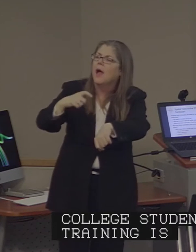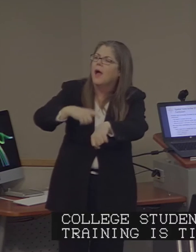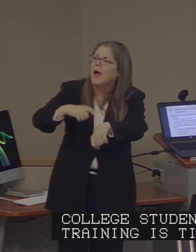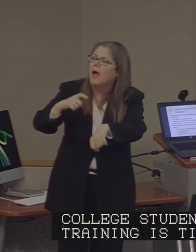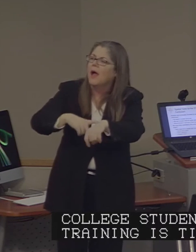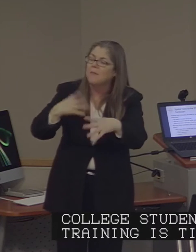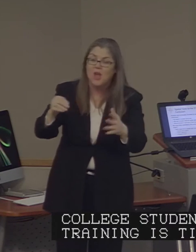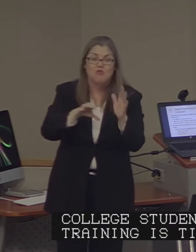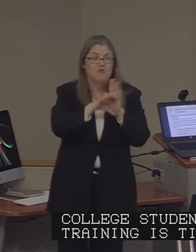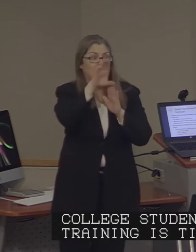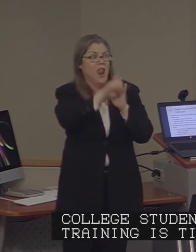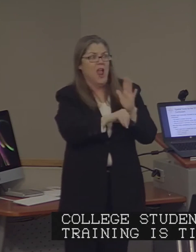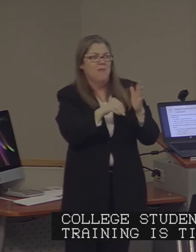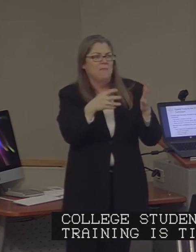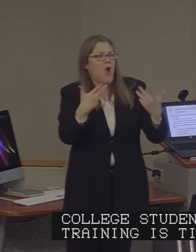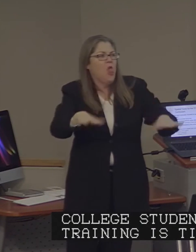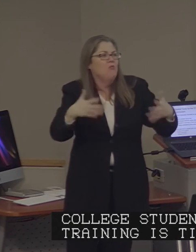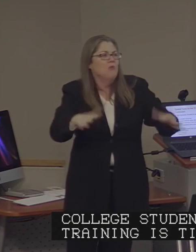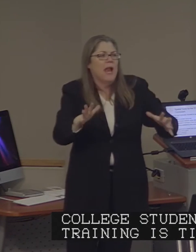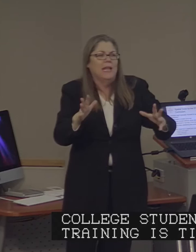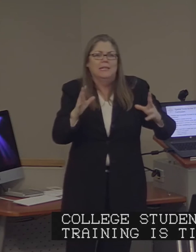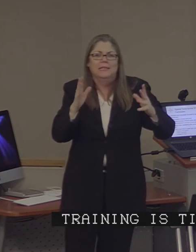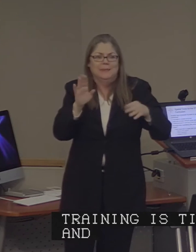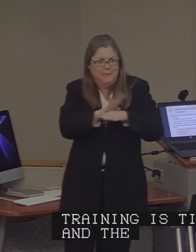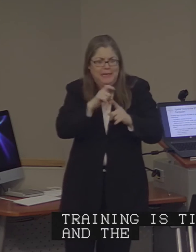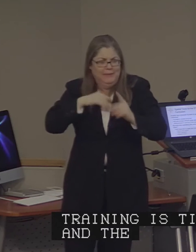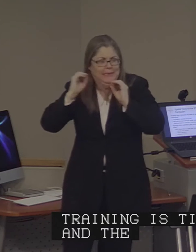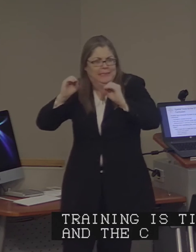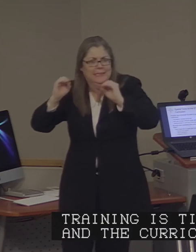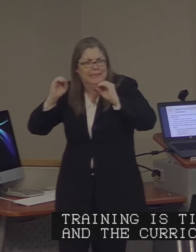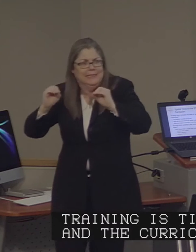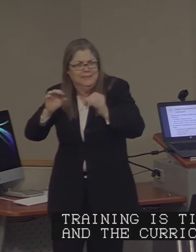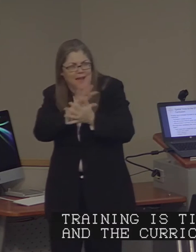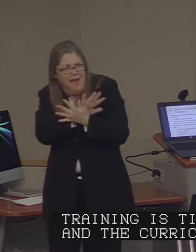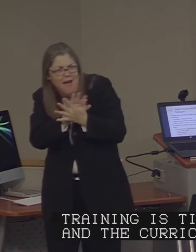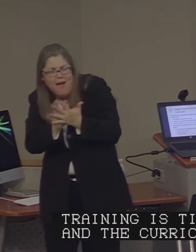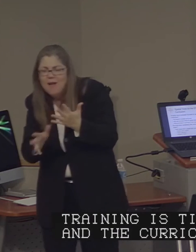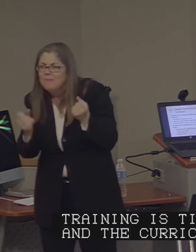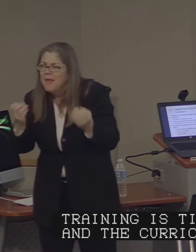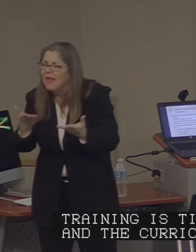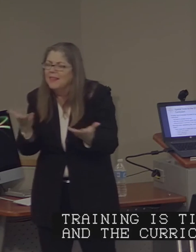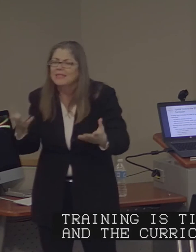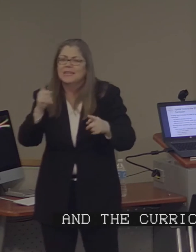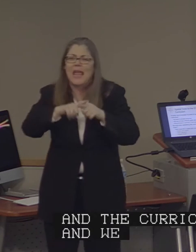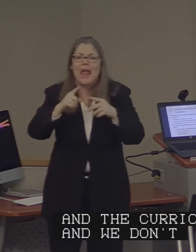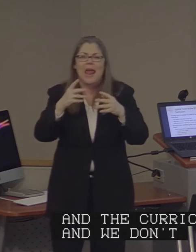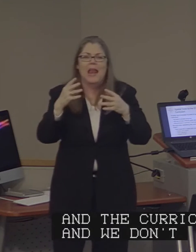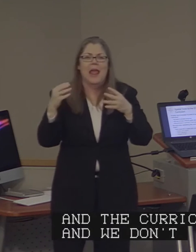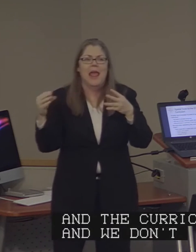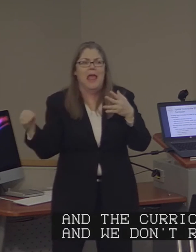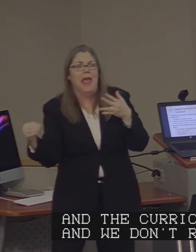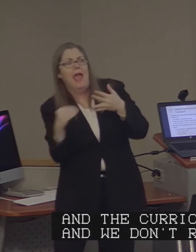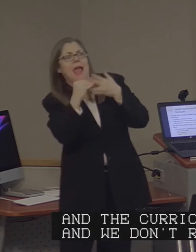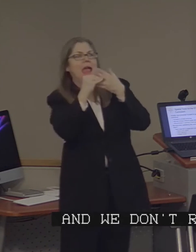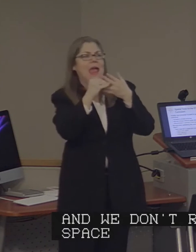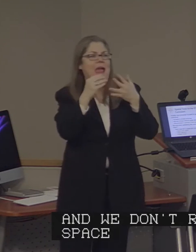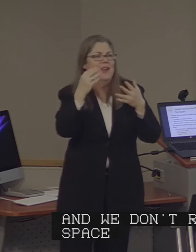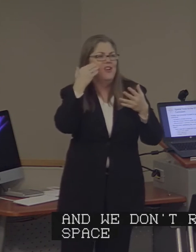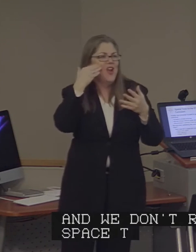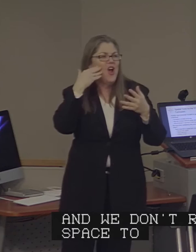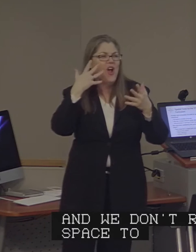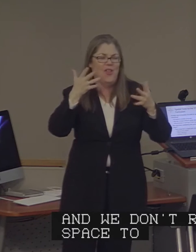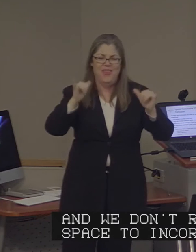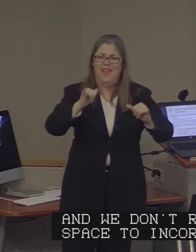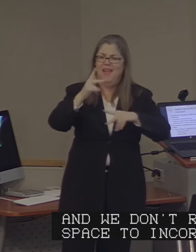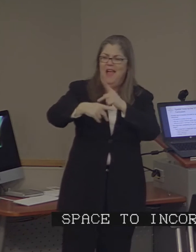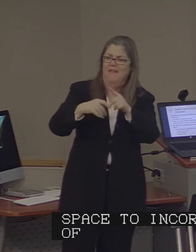crowded, and we don't really have the space to incorporate that kind of